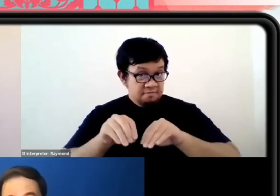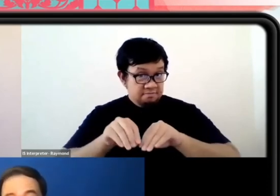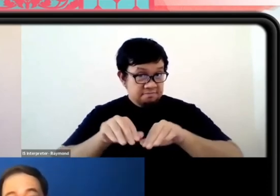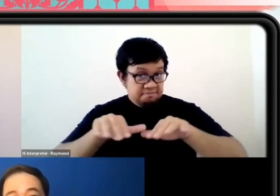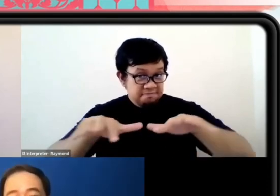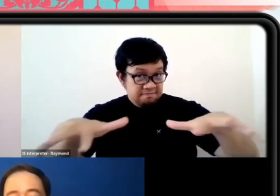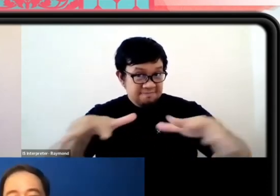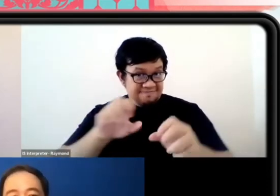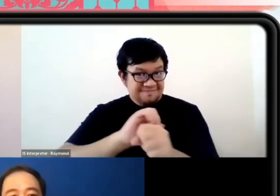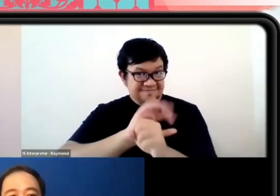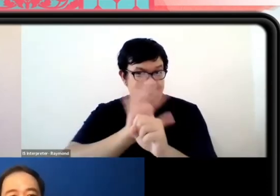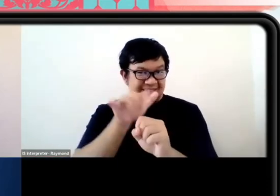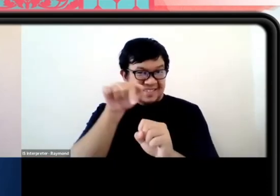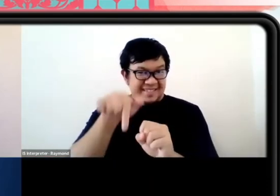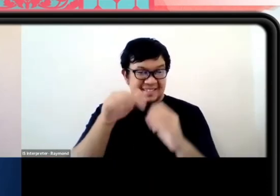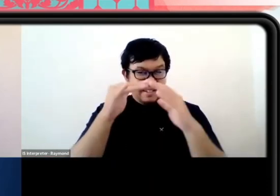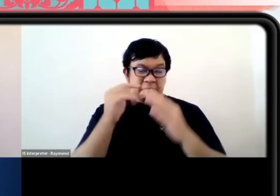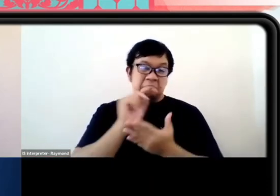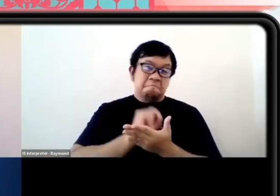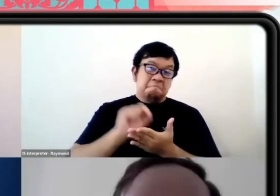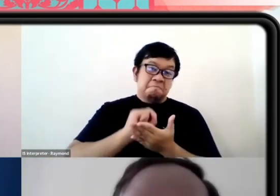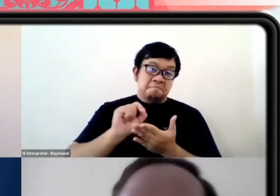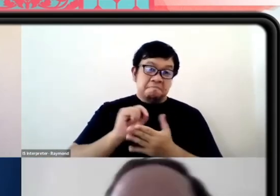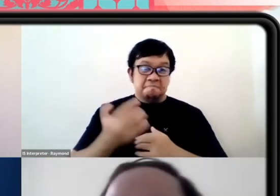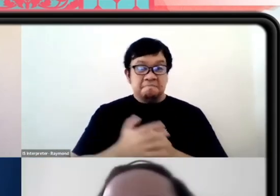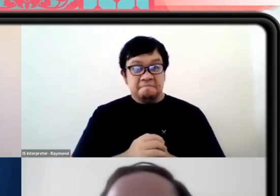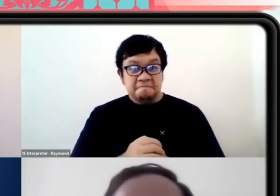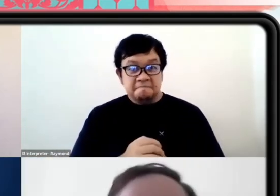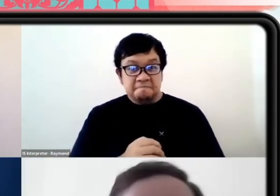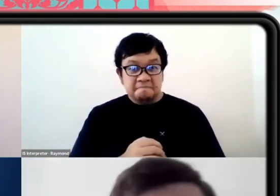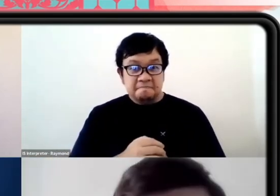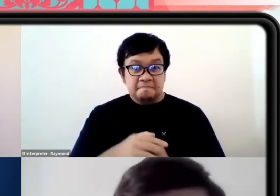I will, if it's okay. Hi.